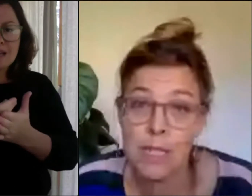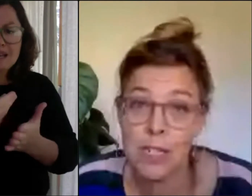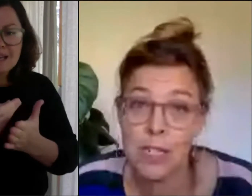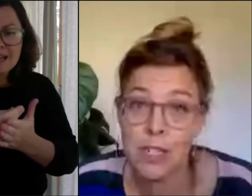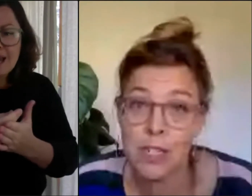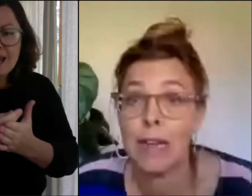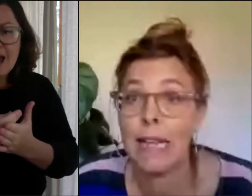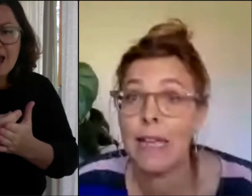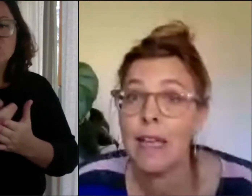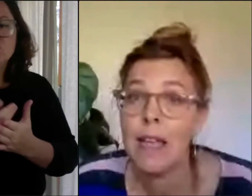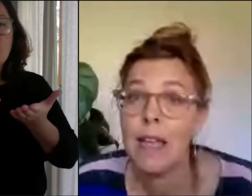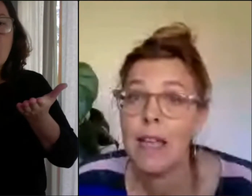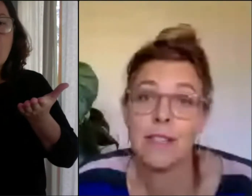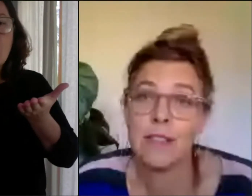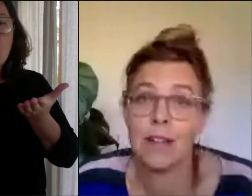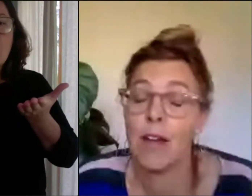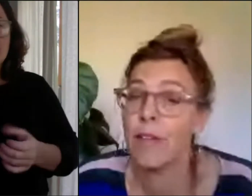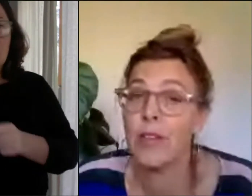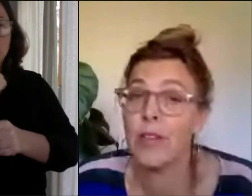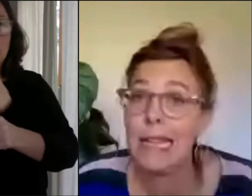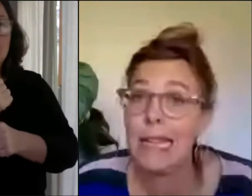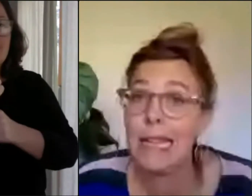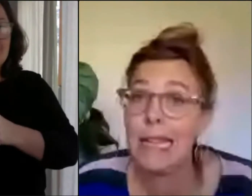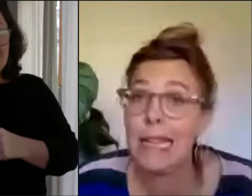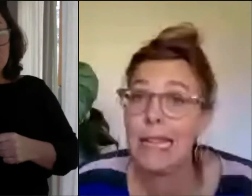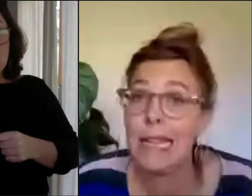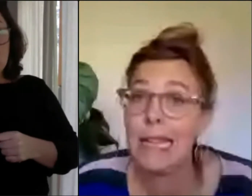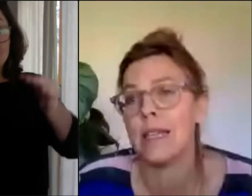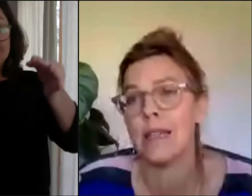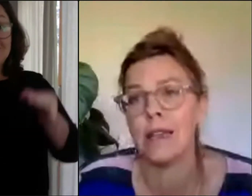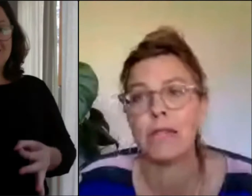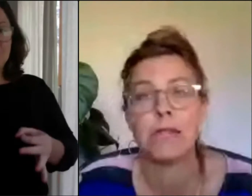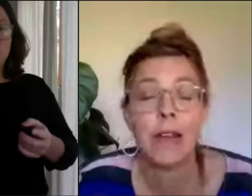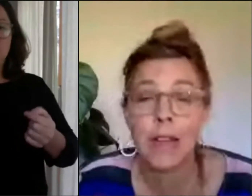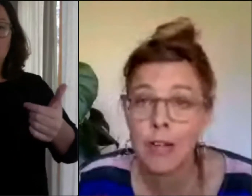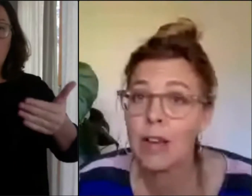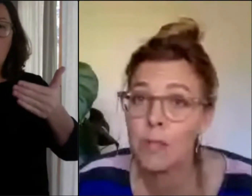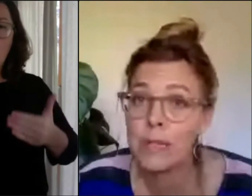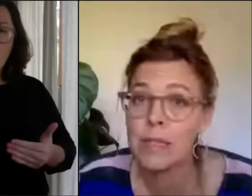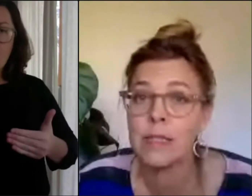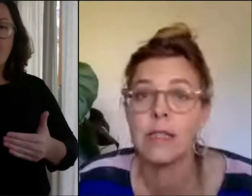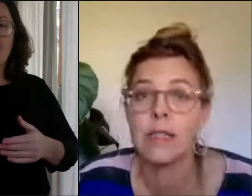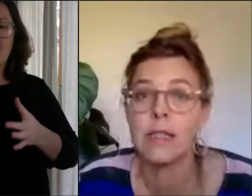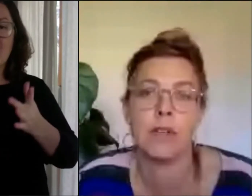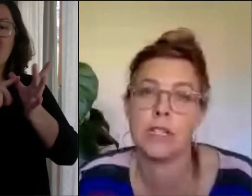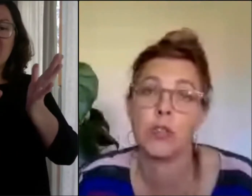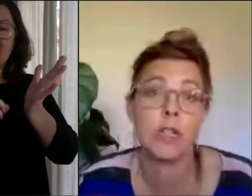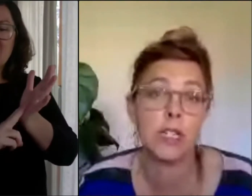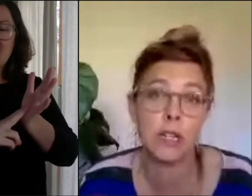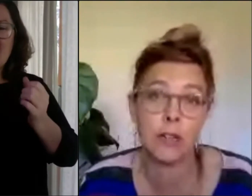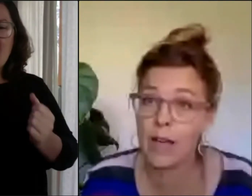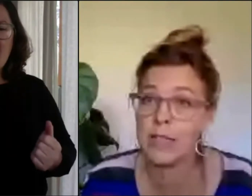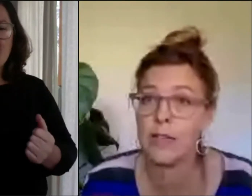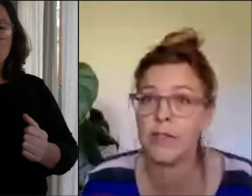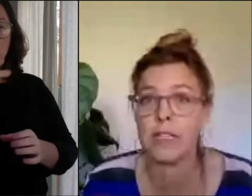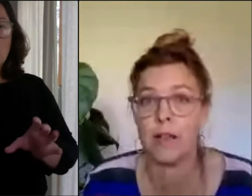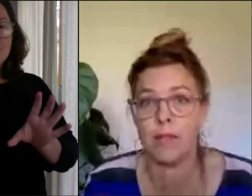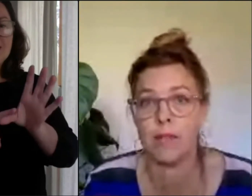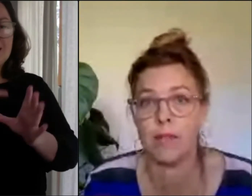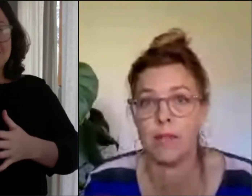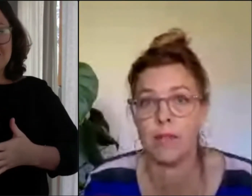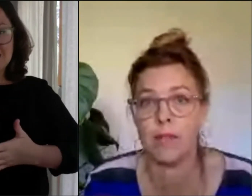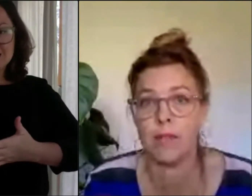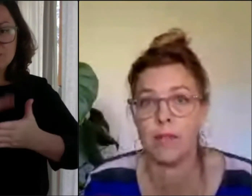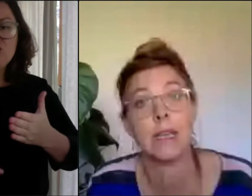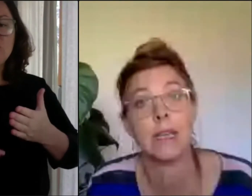informed decisions early. Ian's got over 20 years experience either running creative businesses or as a strategic advisor for some